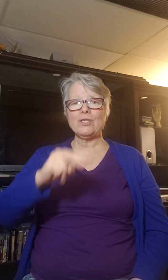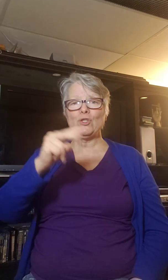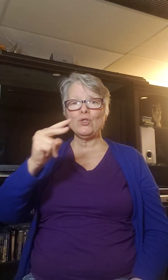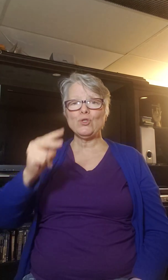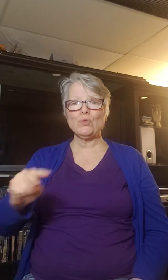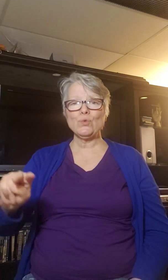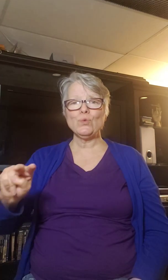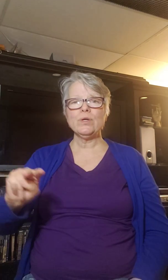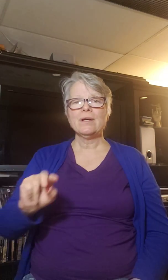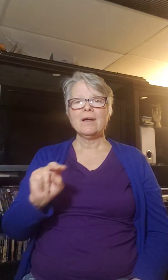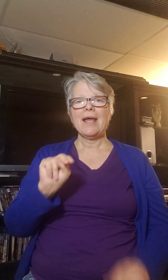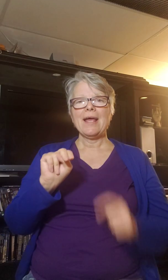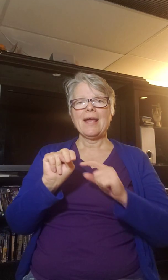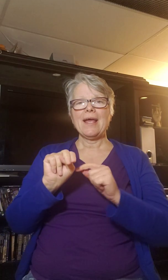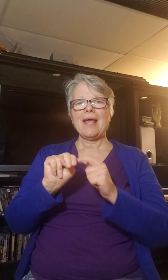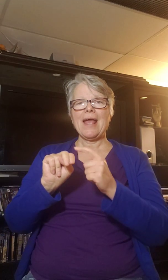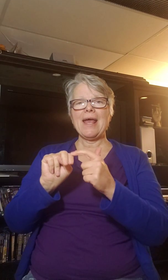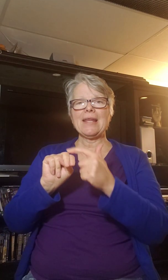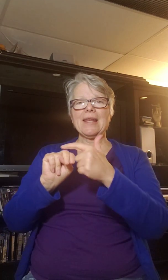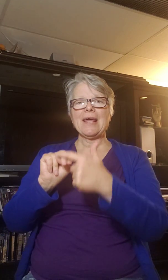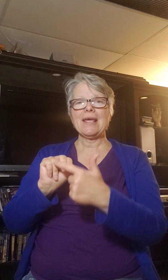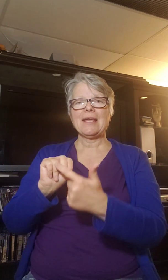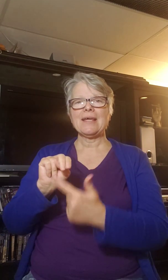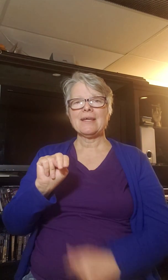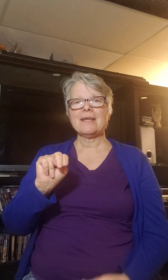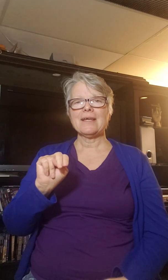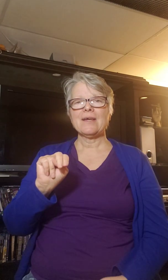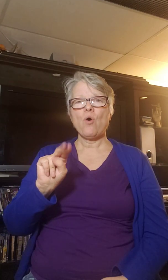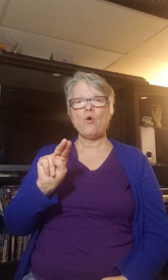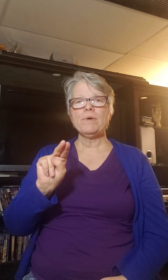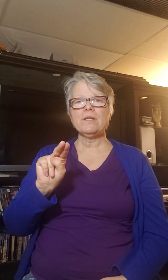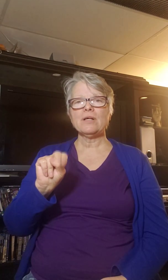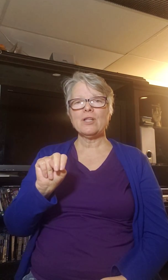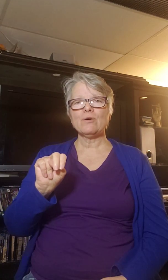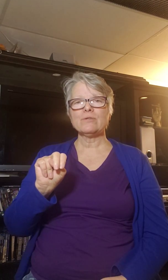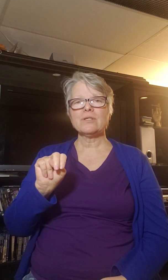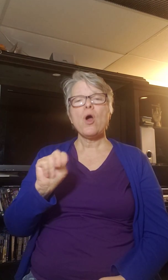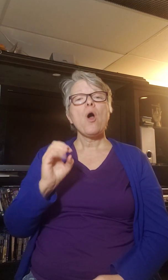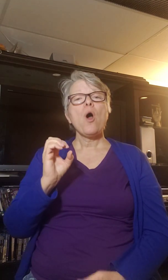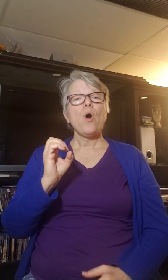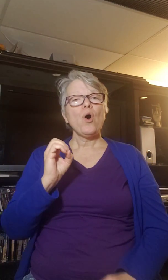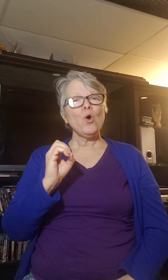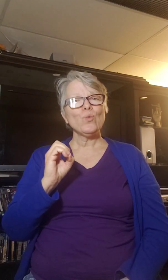1, 2, N. Open, closed. Oh!